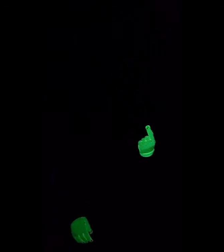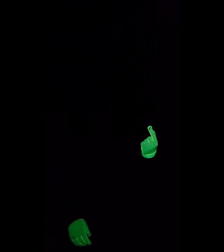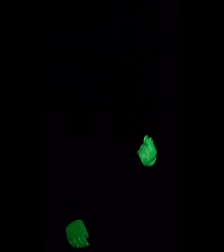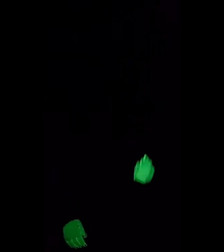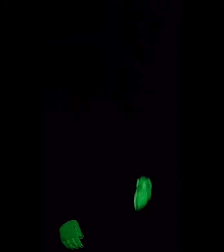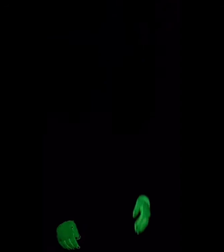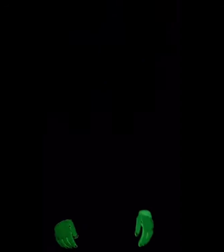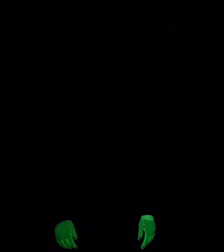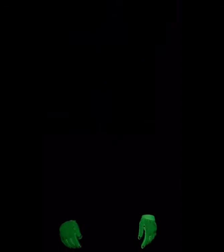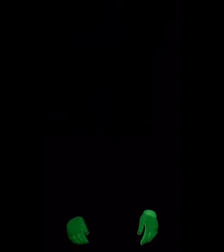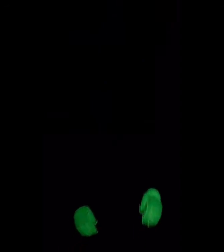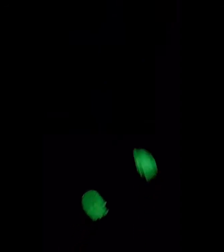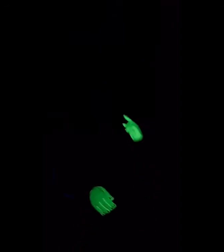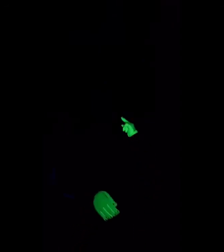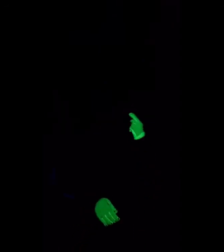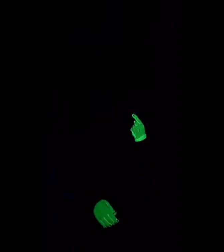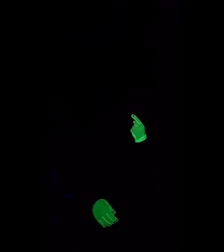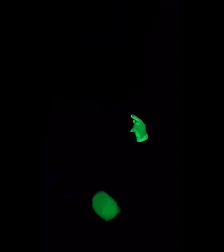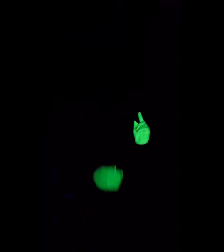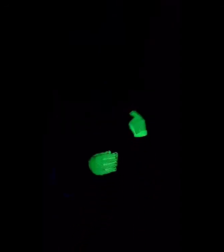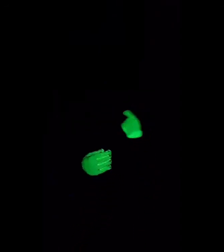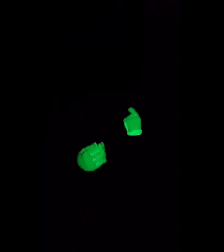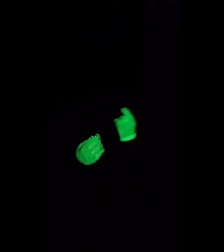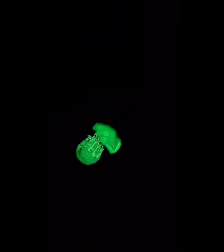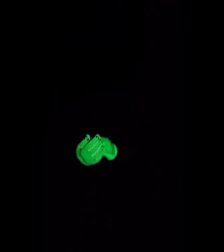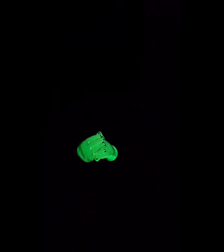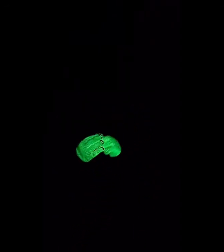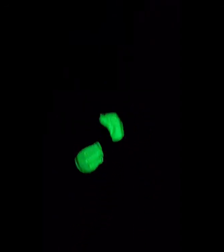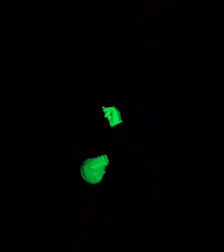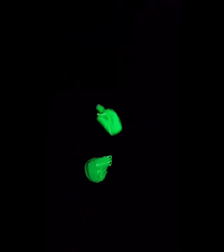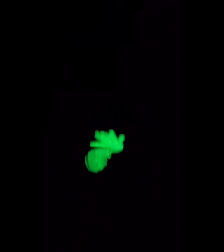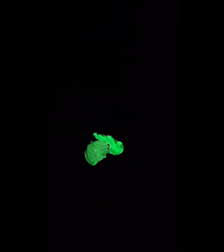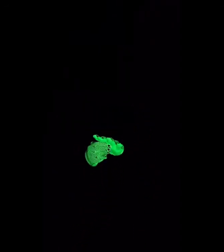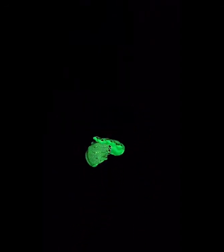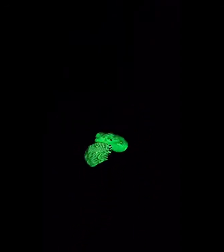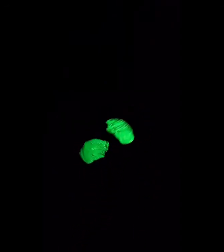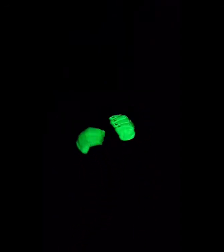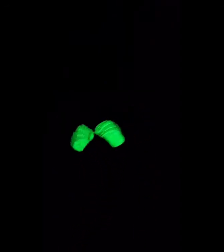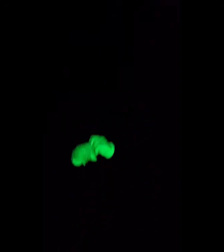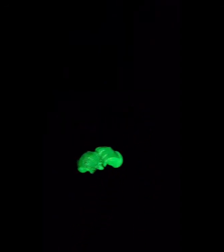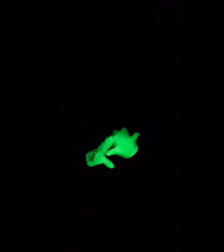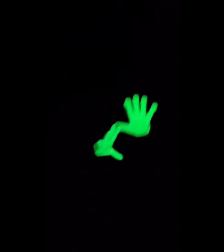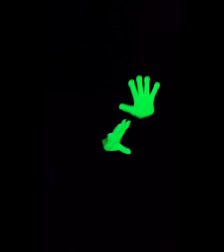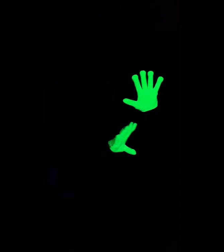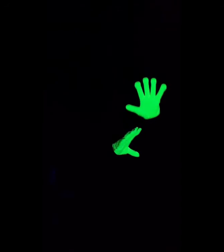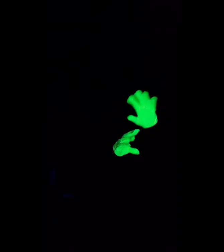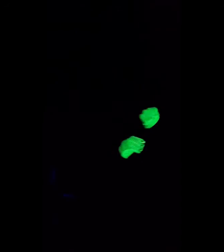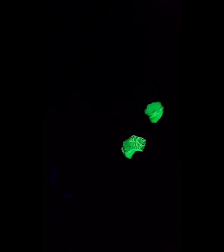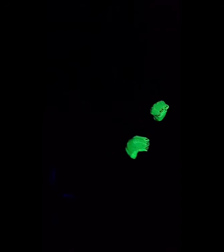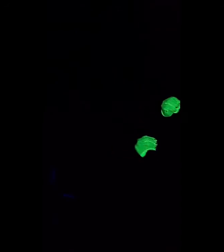They say it only takes a little faith to move a mountain